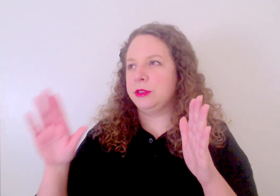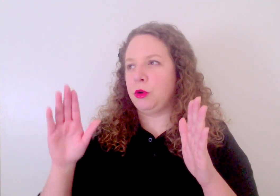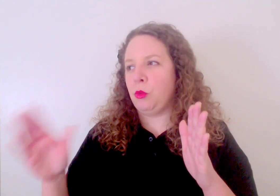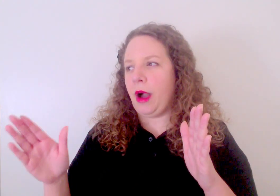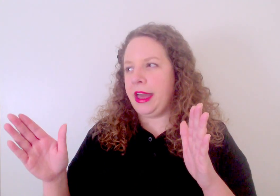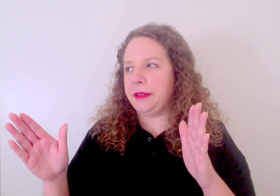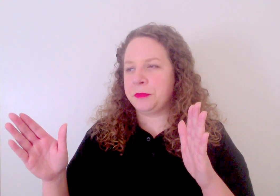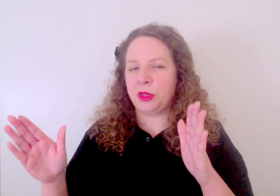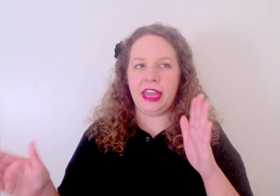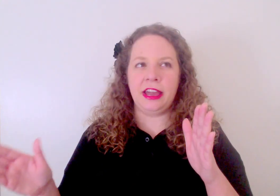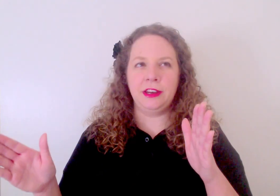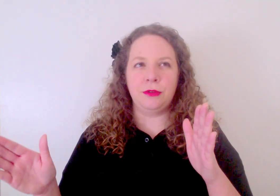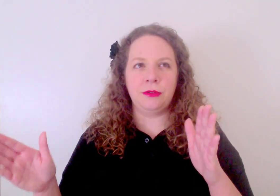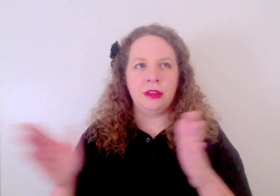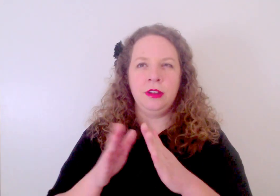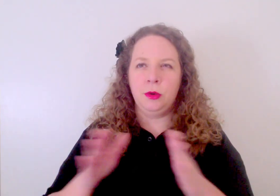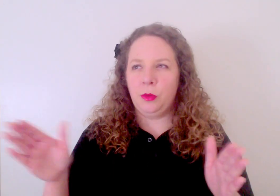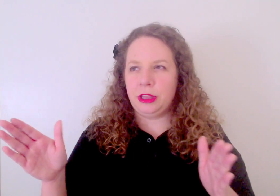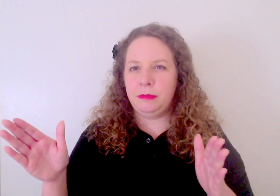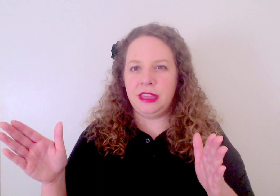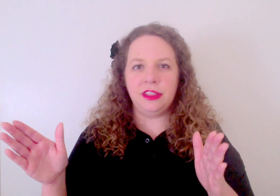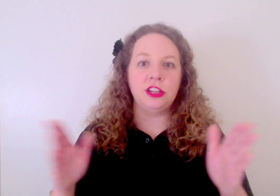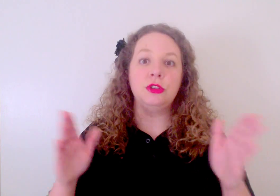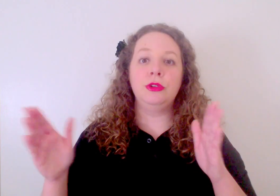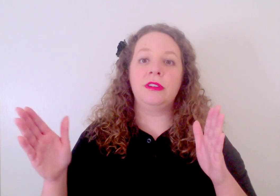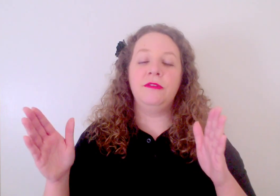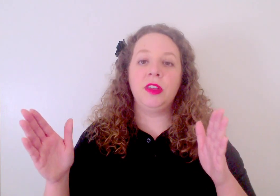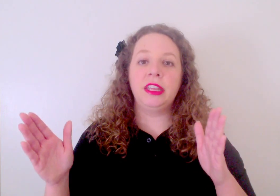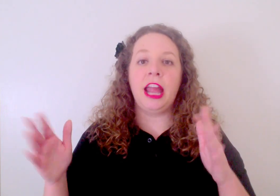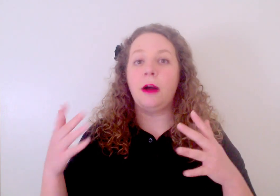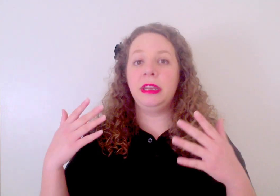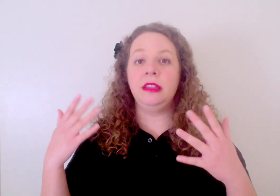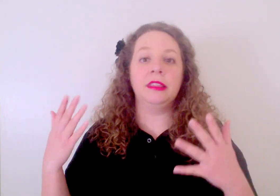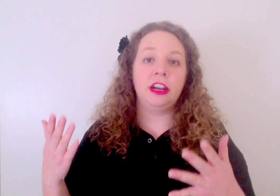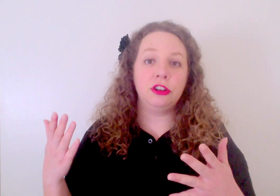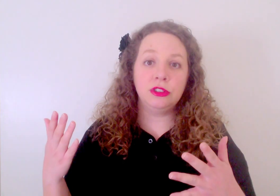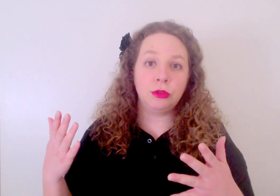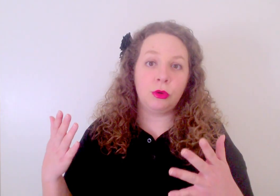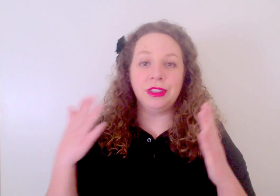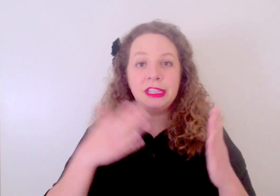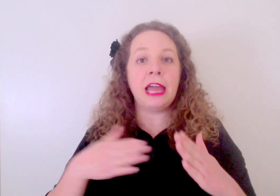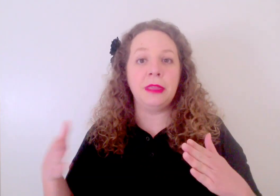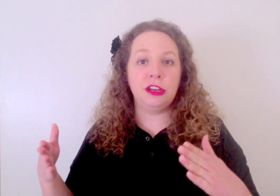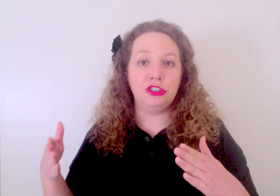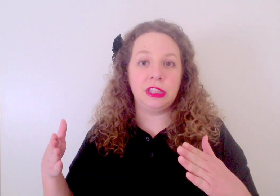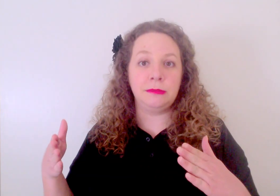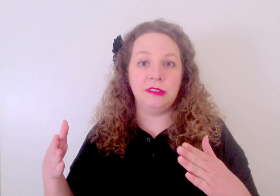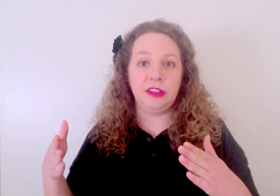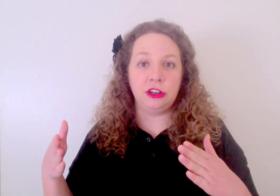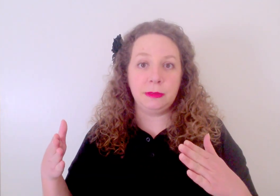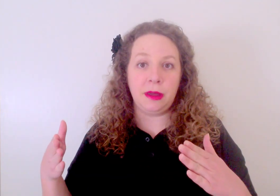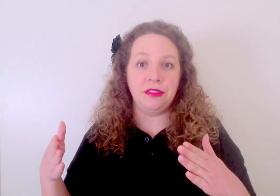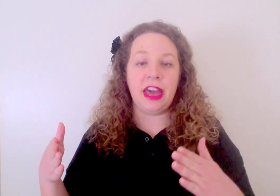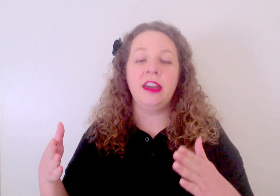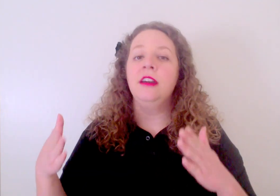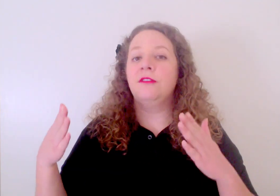a Y. Okay, I know what could be in there. So you can fill in how many letters or the time that it took them to fingerspell that for